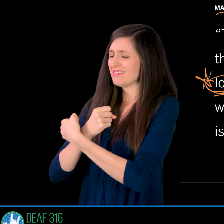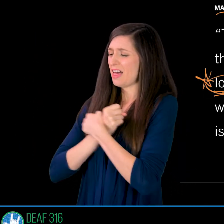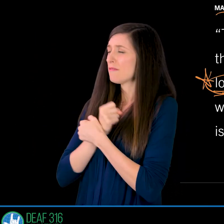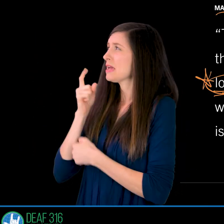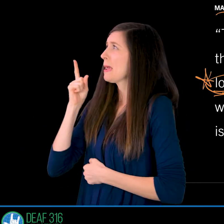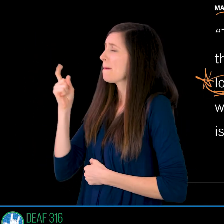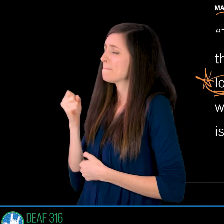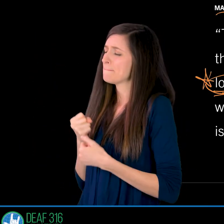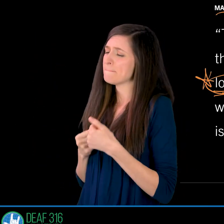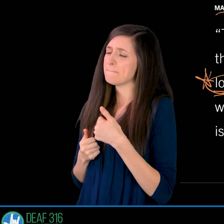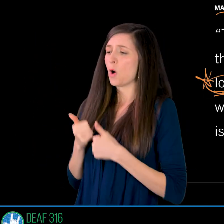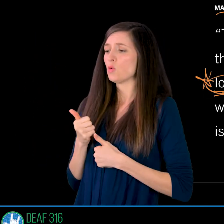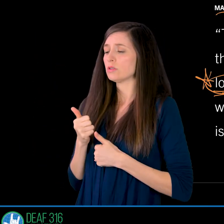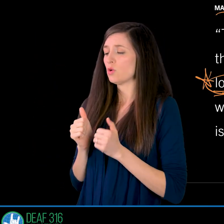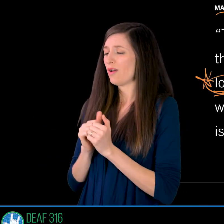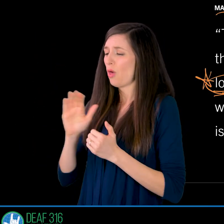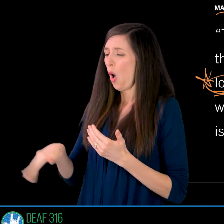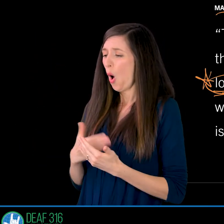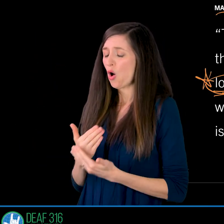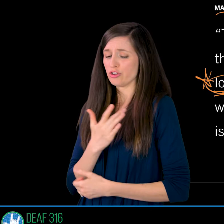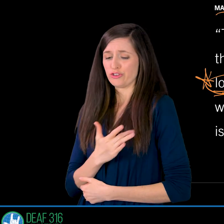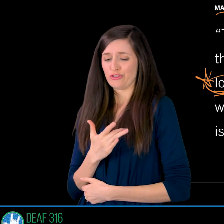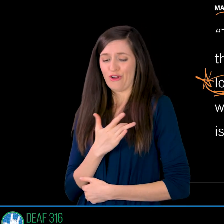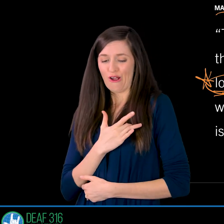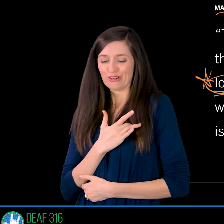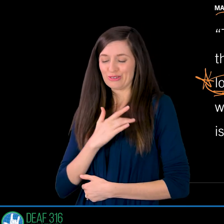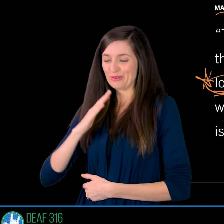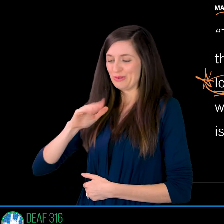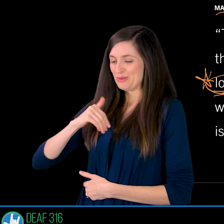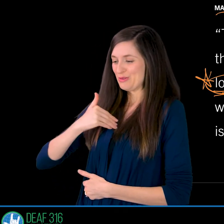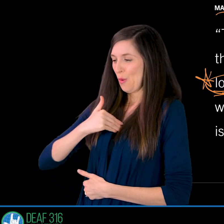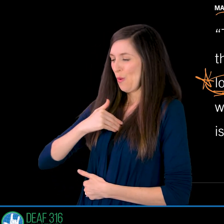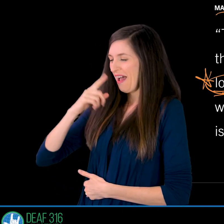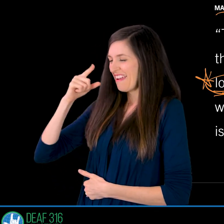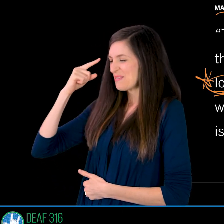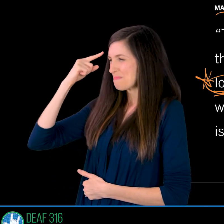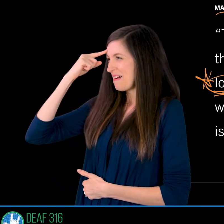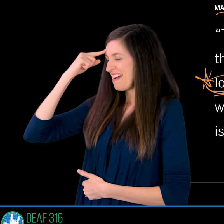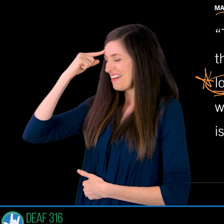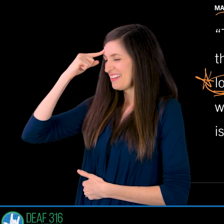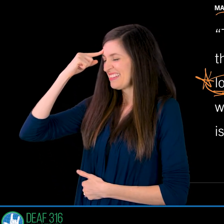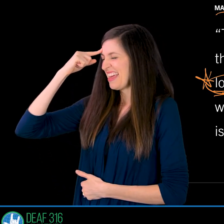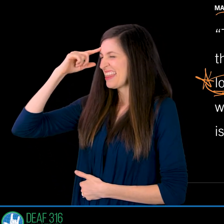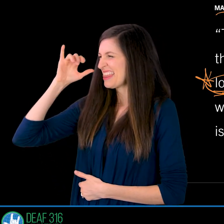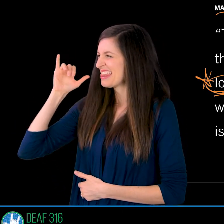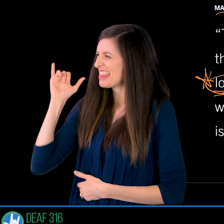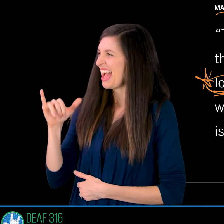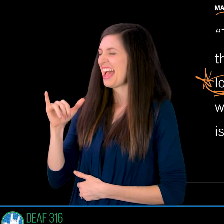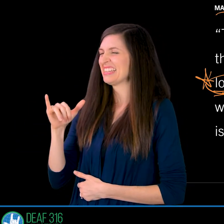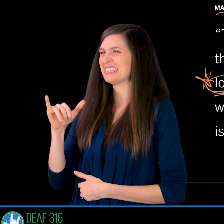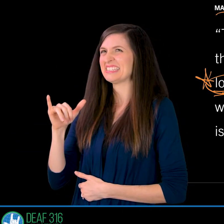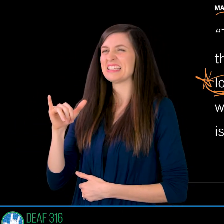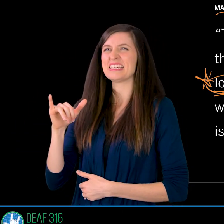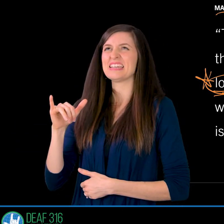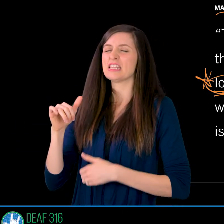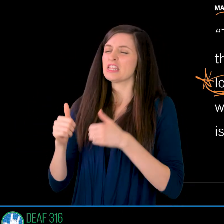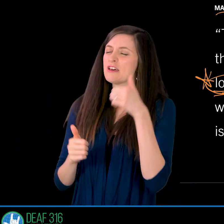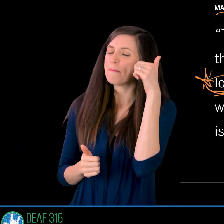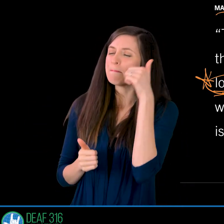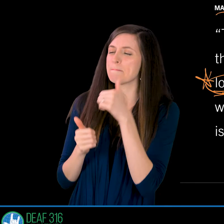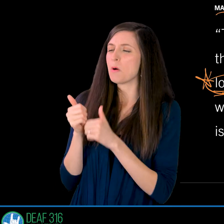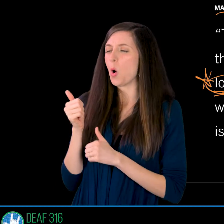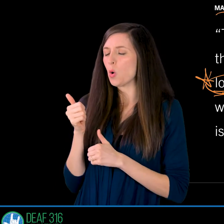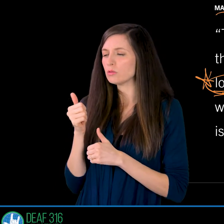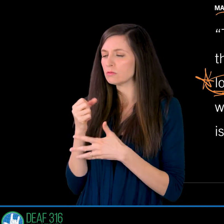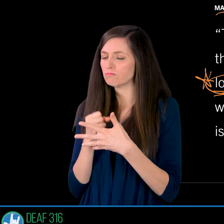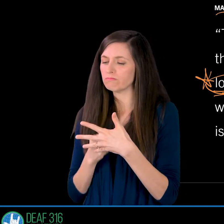with all your heart and all your soul and all your mind. This is the